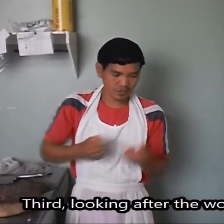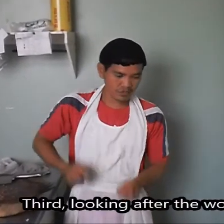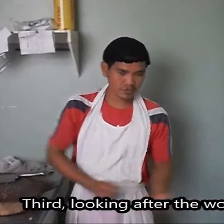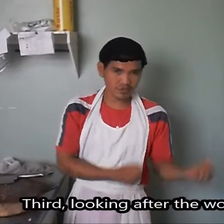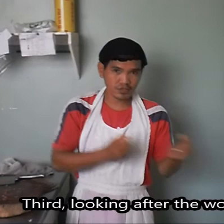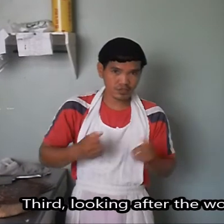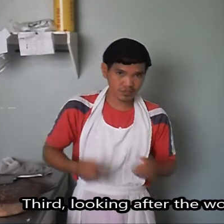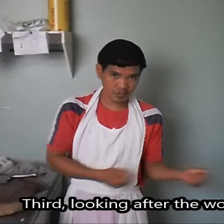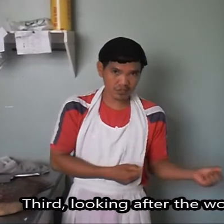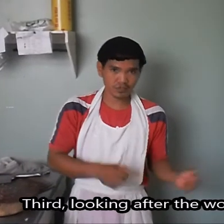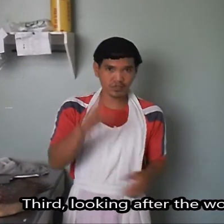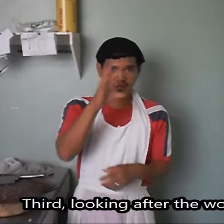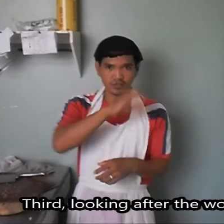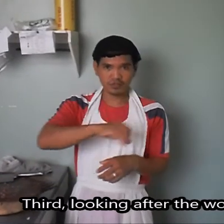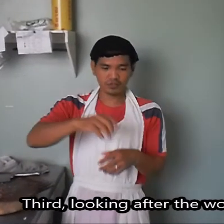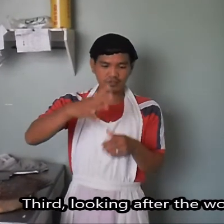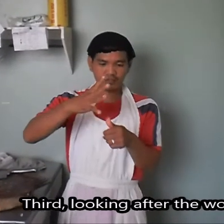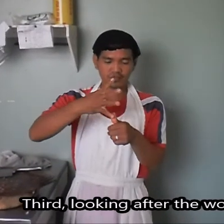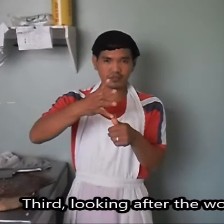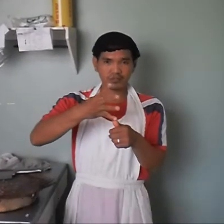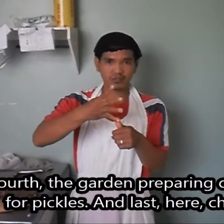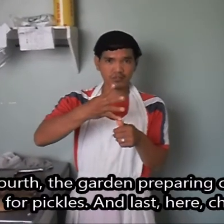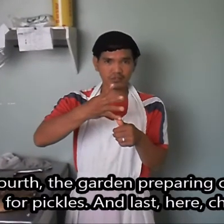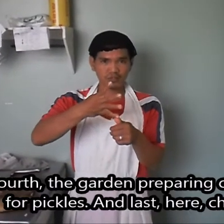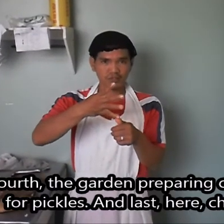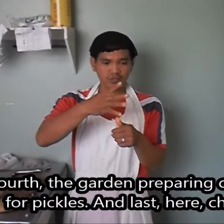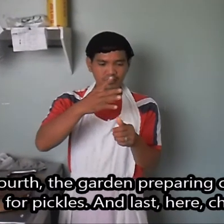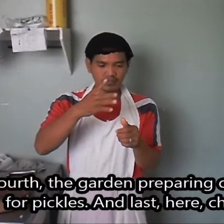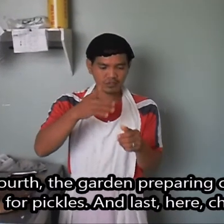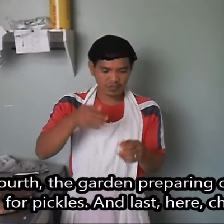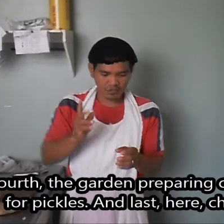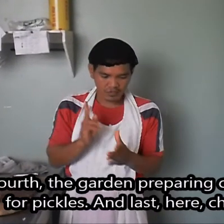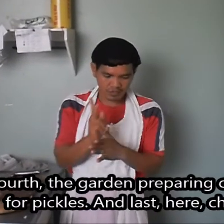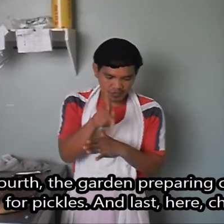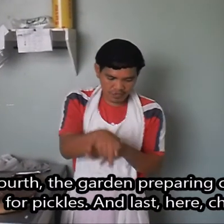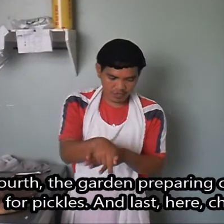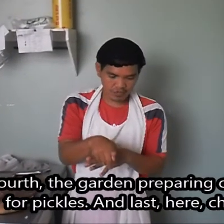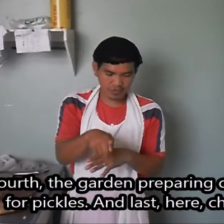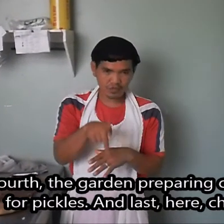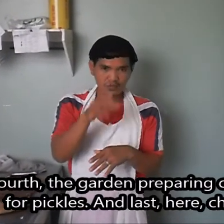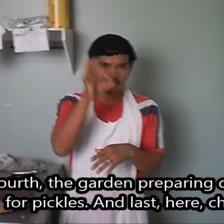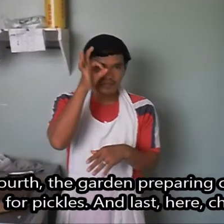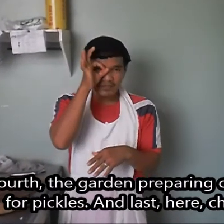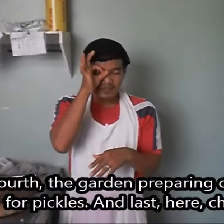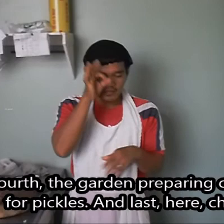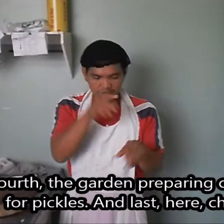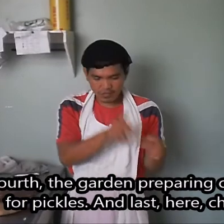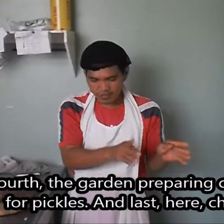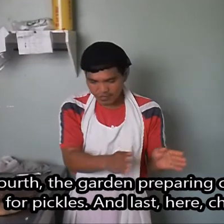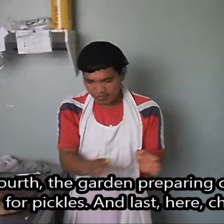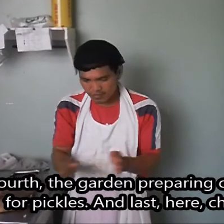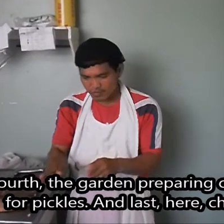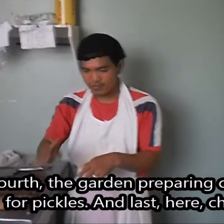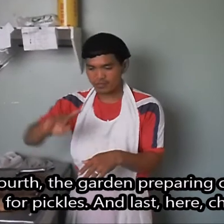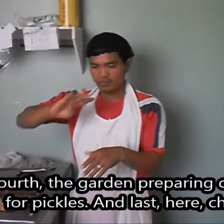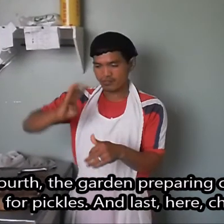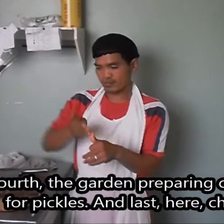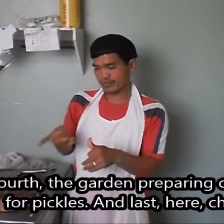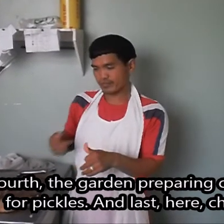And sometimes, and also looking after the worms. And then there's another chunk of garden with the cucumbers, preparing them